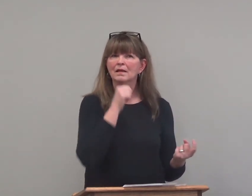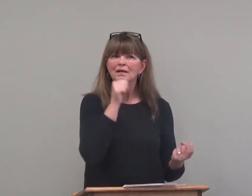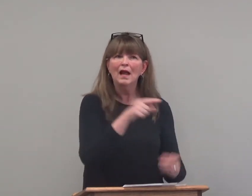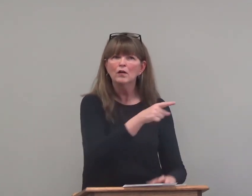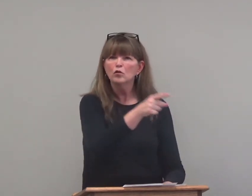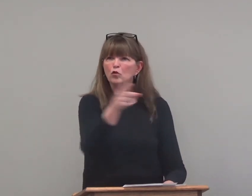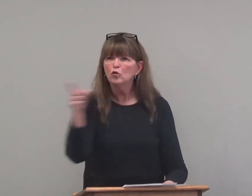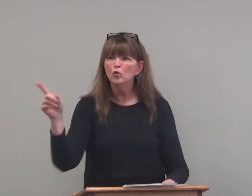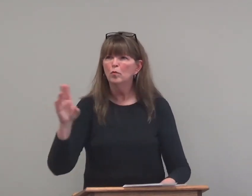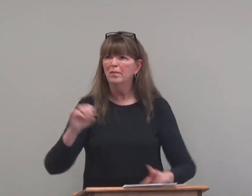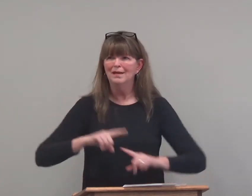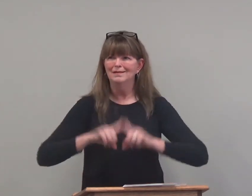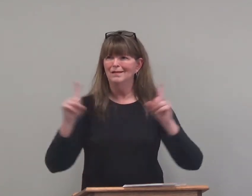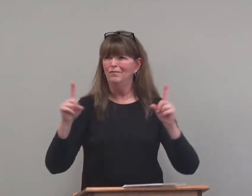That is all sin.